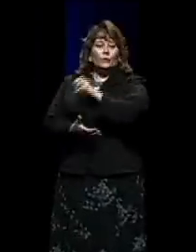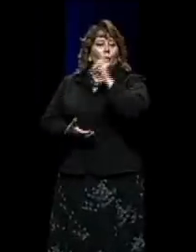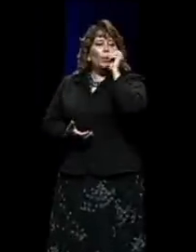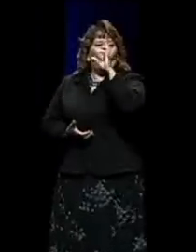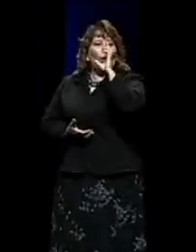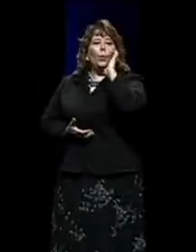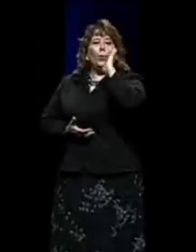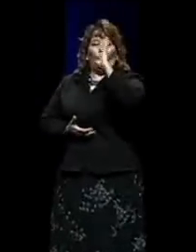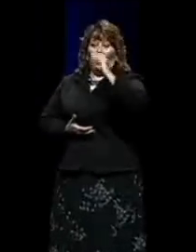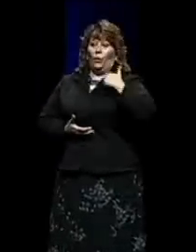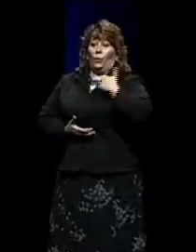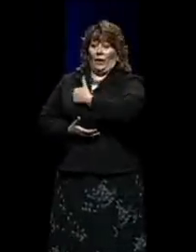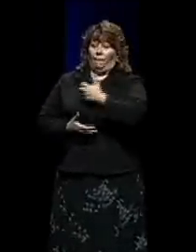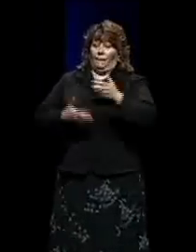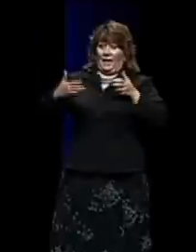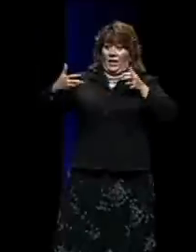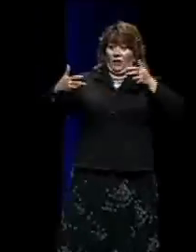layer of alphabet soup to the mix?